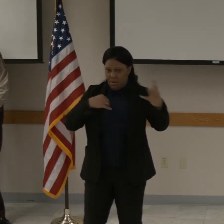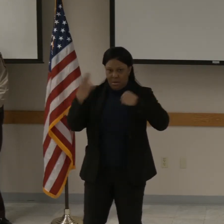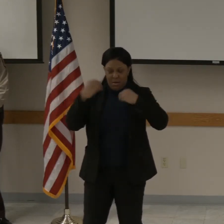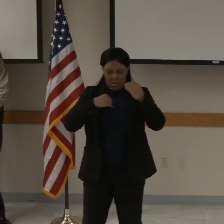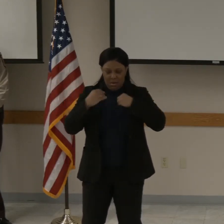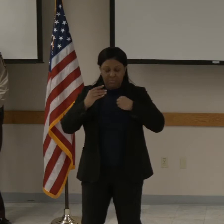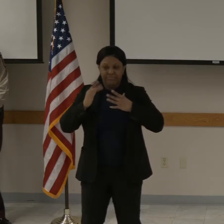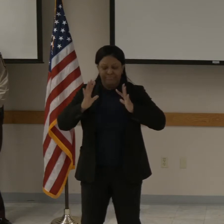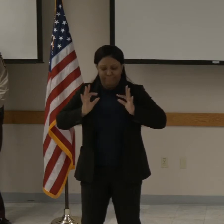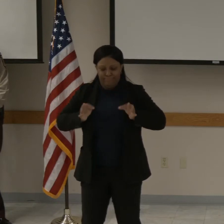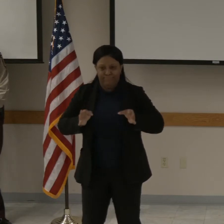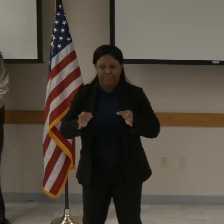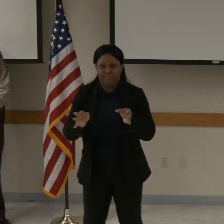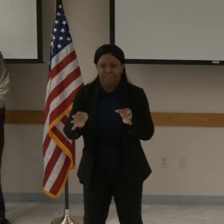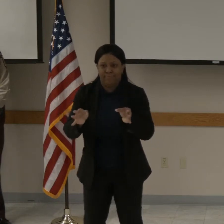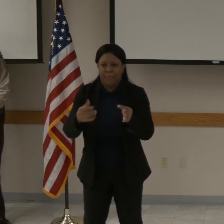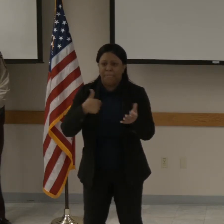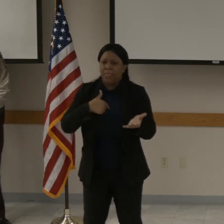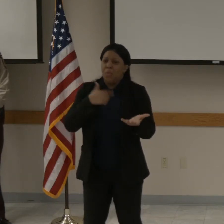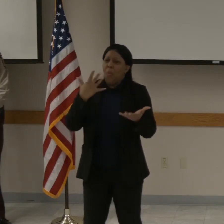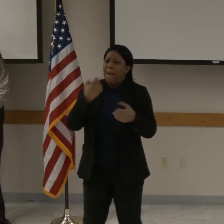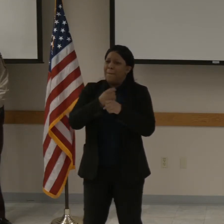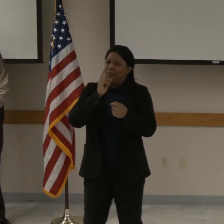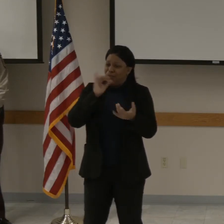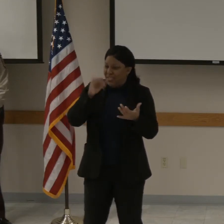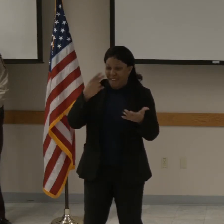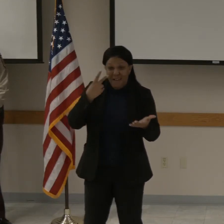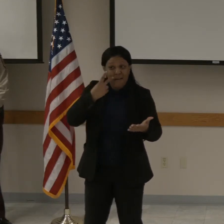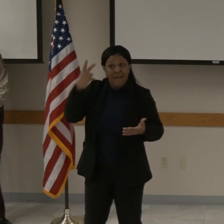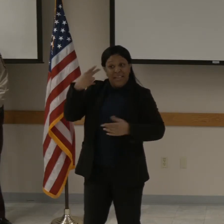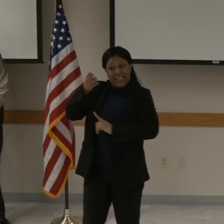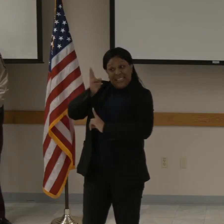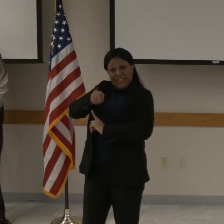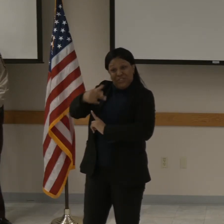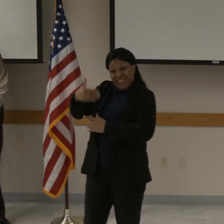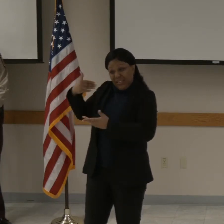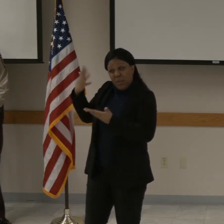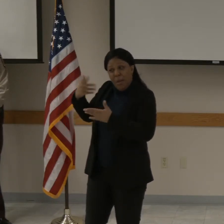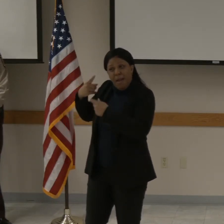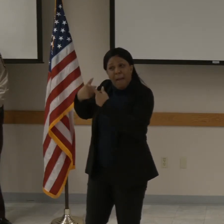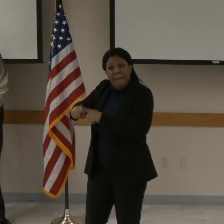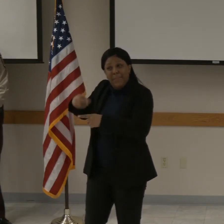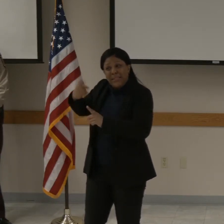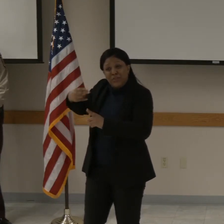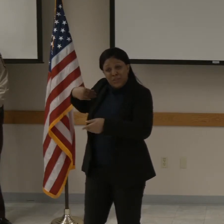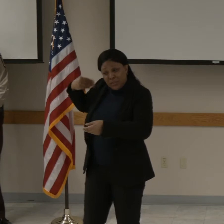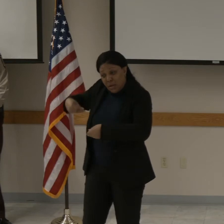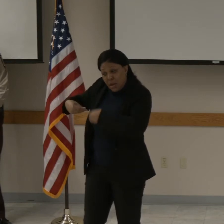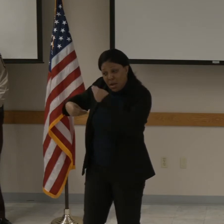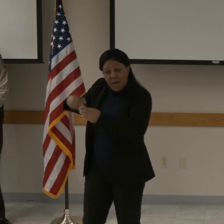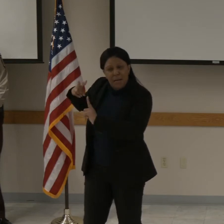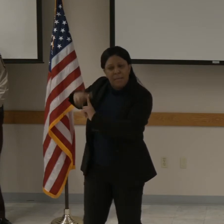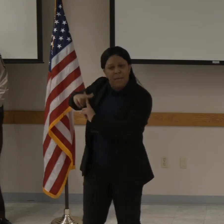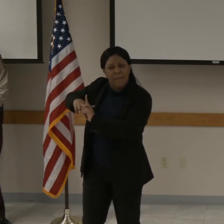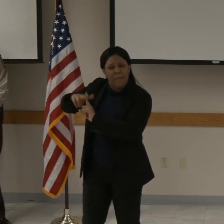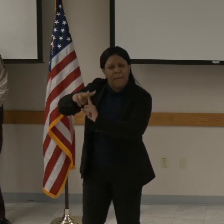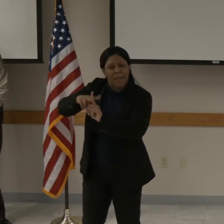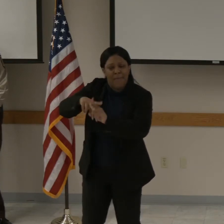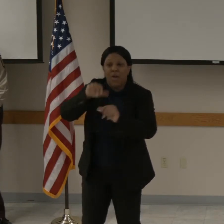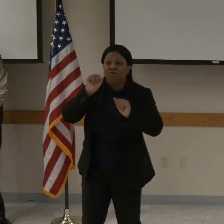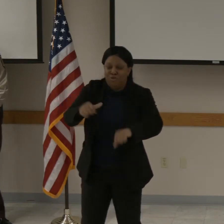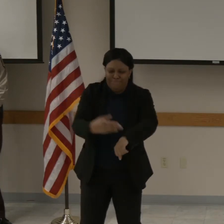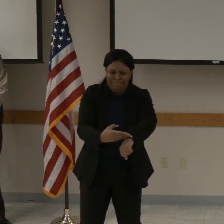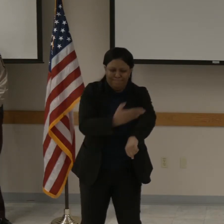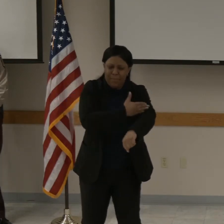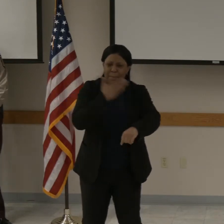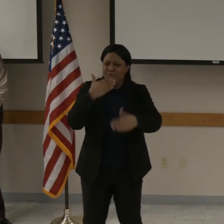from history and not repeat it. We believe that if we do this the right way, and I really am incredibly impressed by